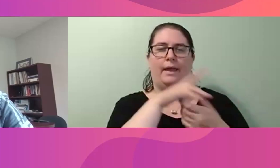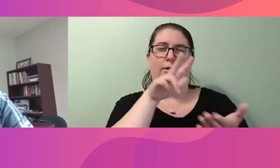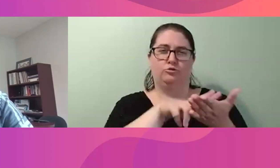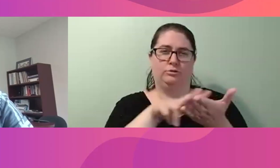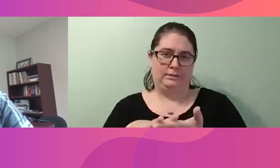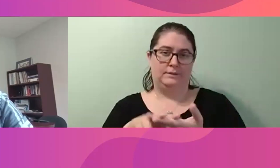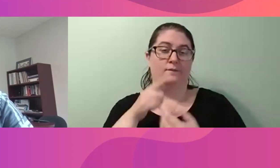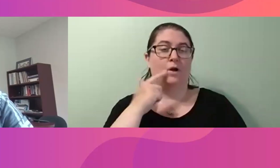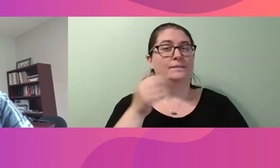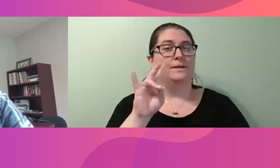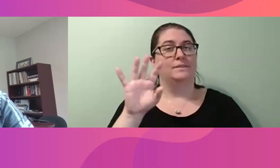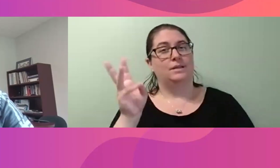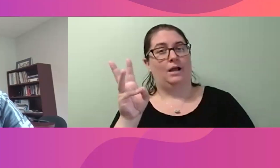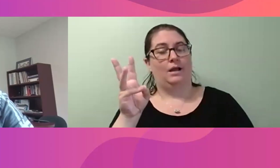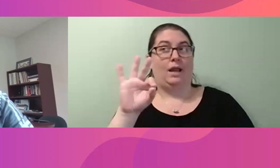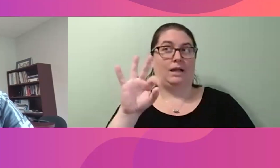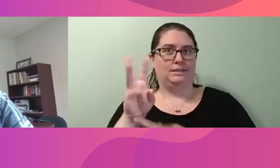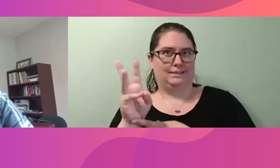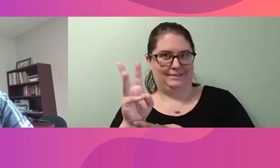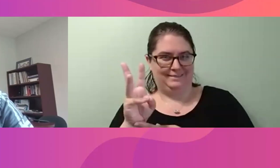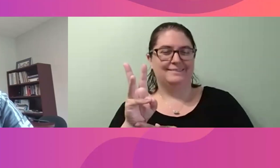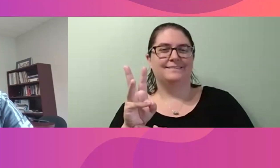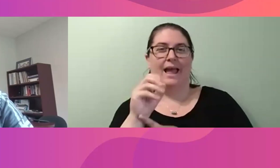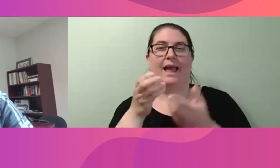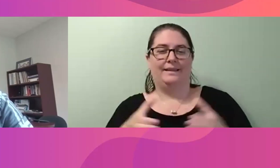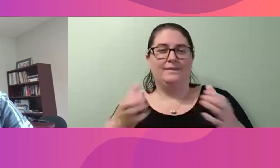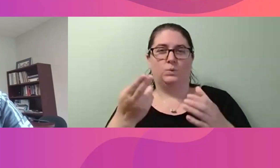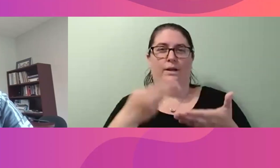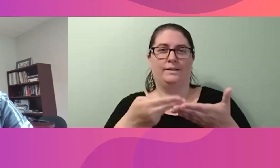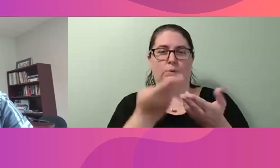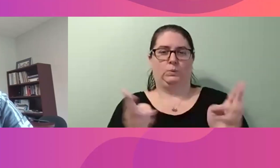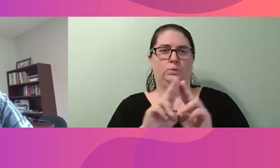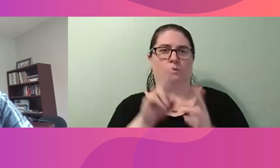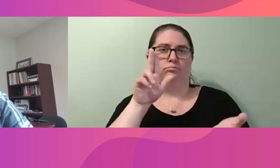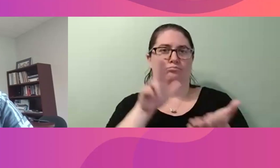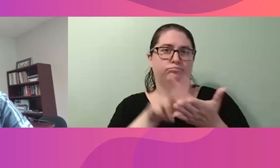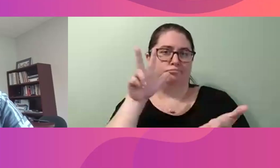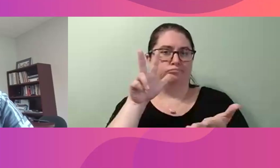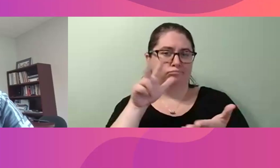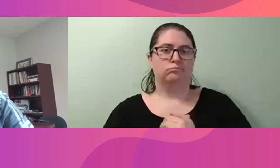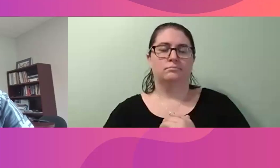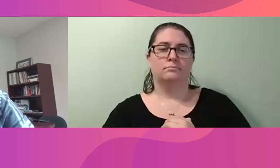of 1796 and the Dish with One Spoon Covenant Wampum.